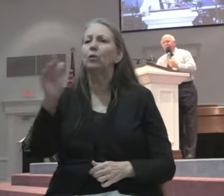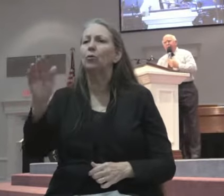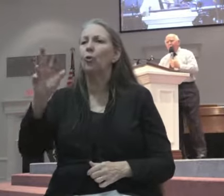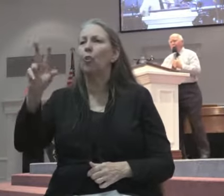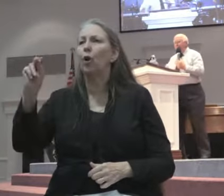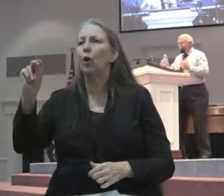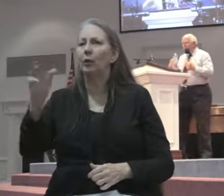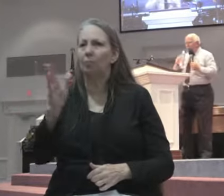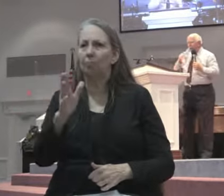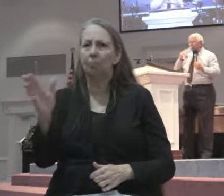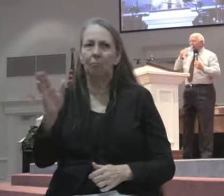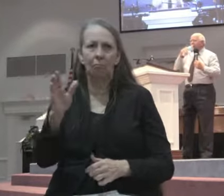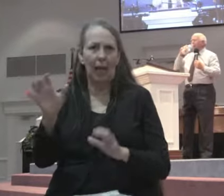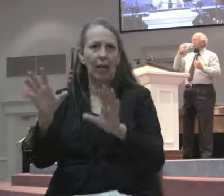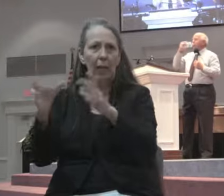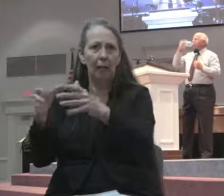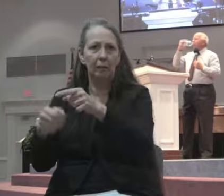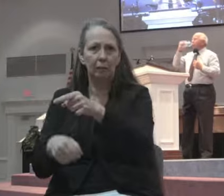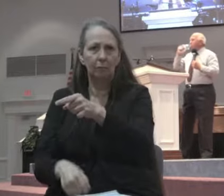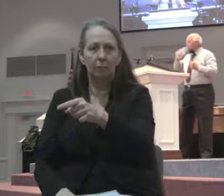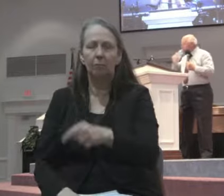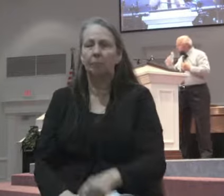30 years old. And